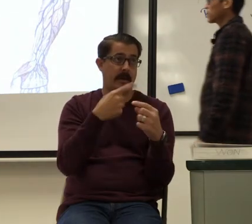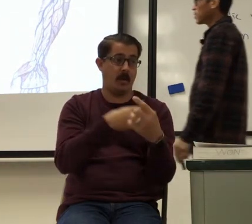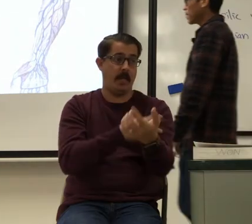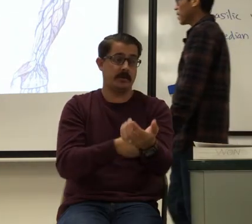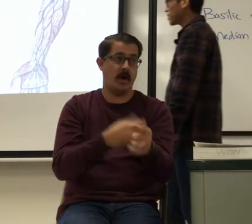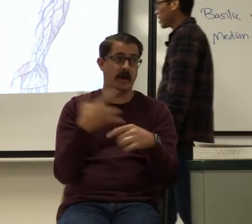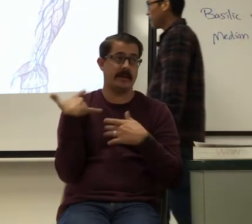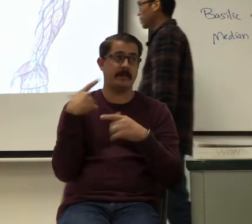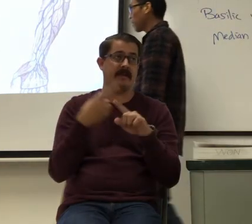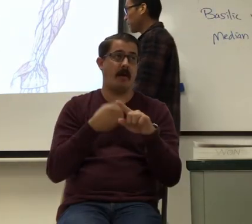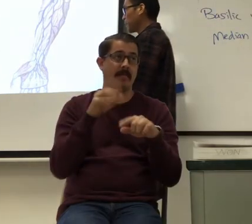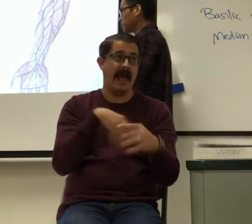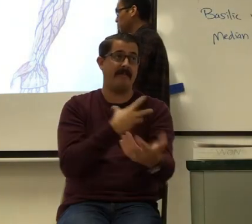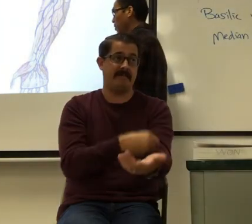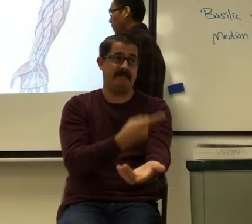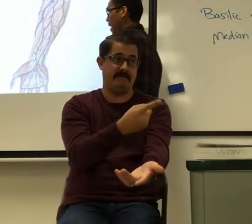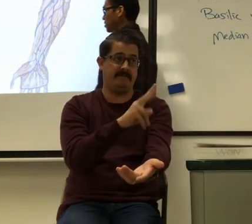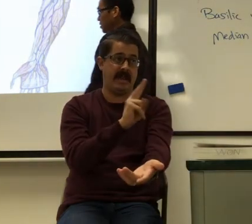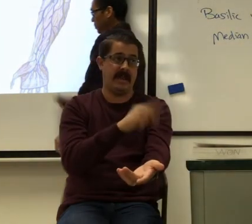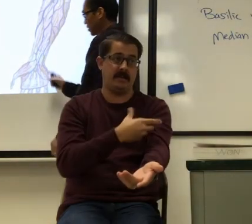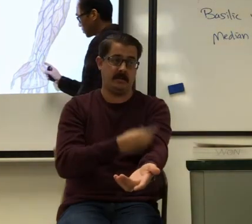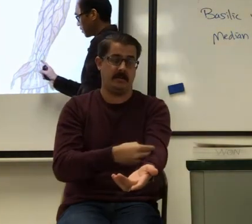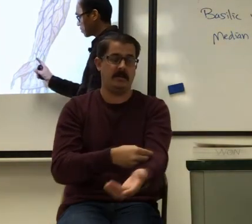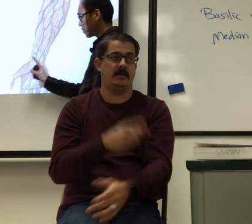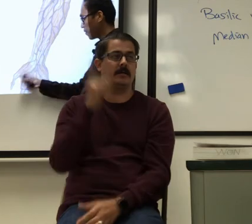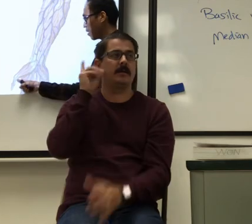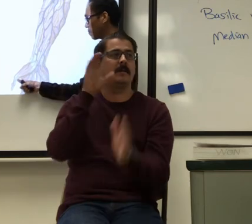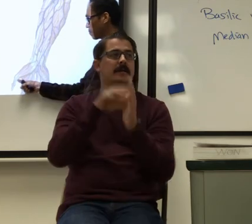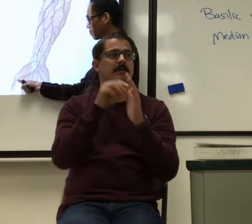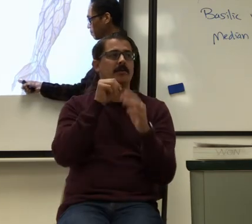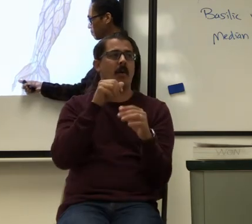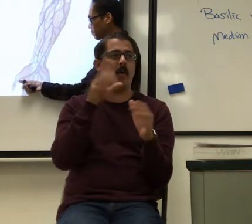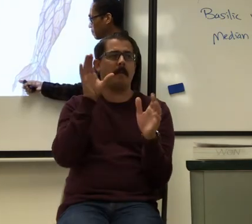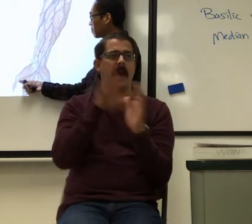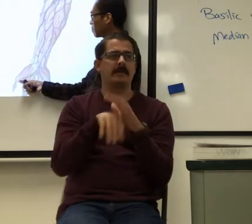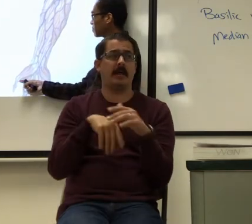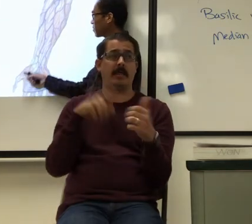So there's a side-by-side. Now the pictures don't match. This picture, there's the thumb,